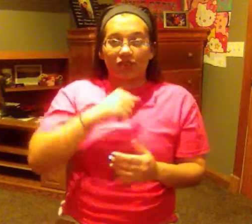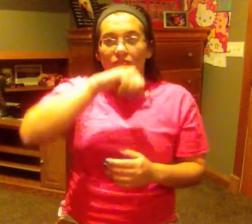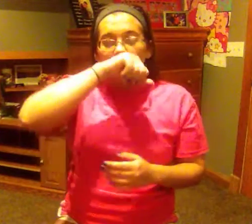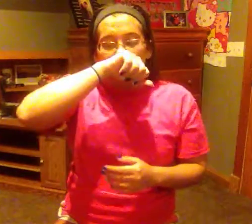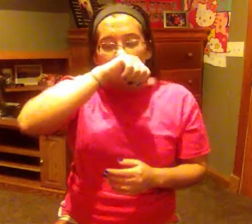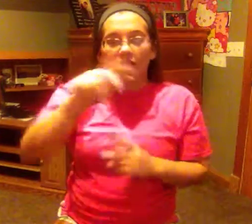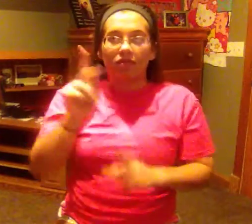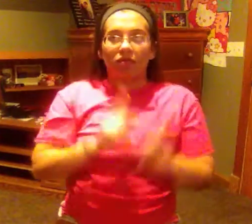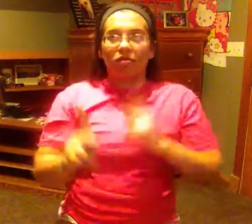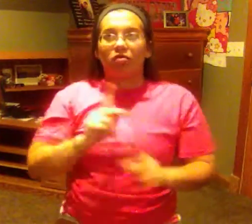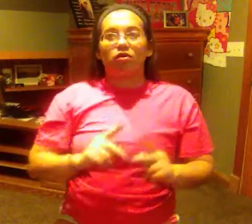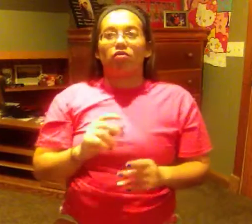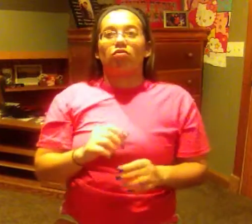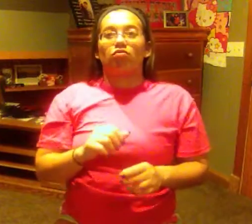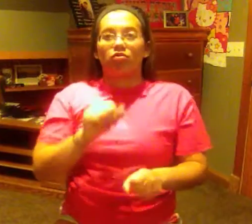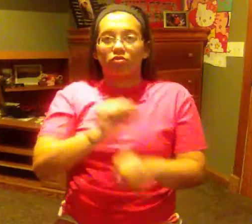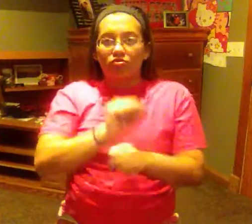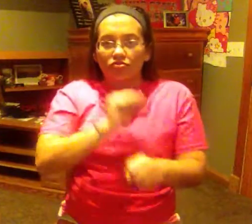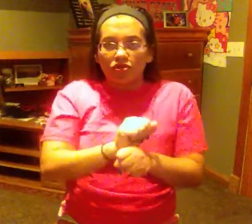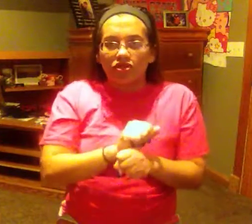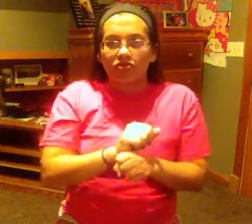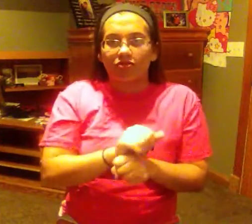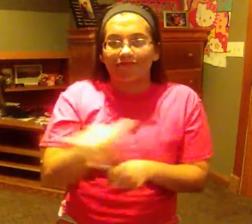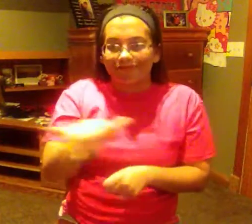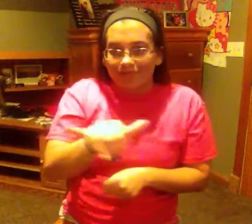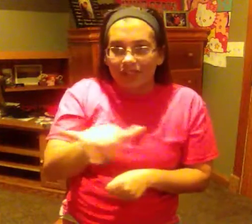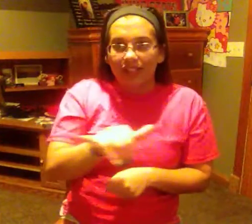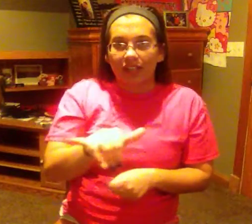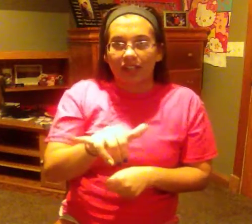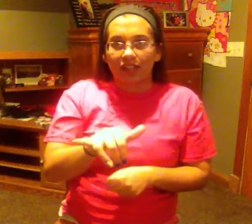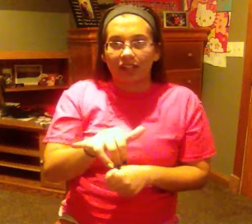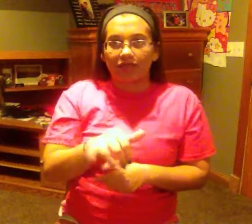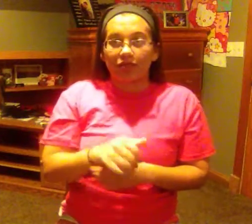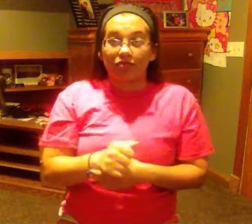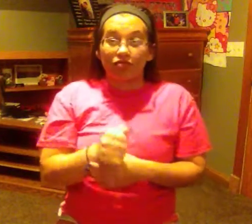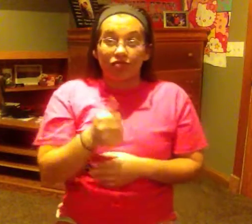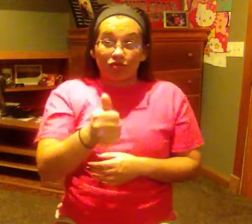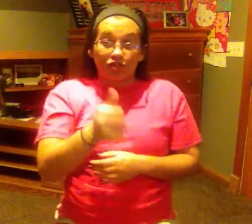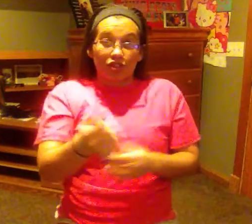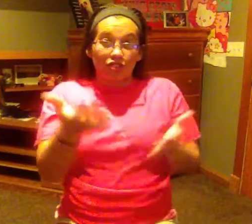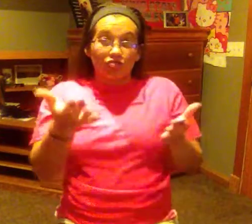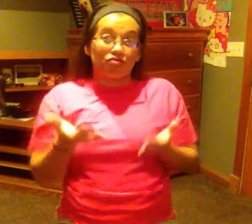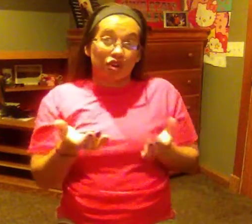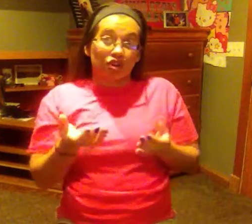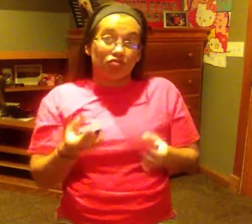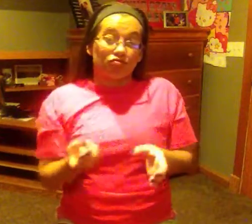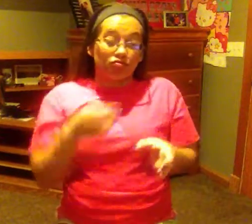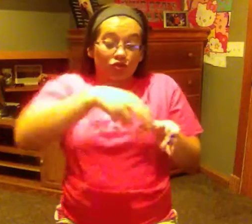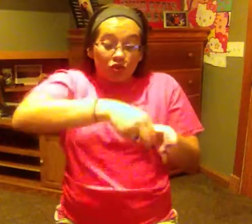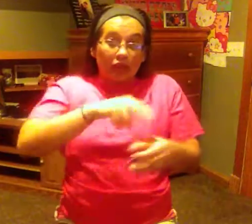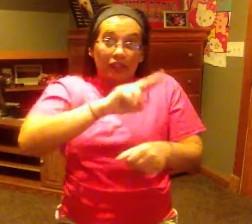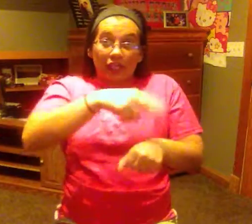branch. Find out if you've got what it takes to be a member of the aviation branch. Call 1-800-GO-GUARD or click